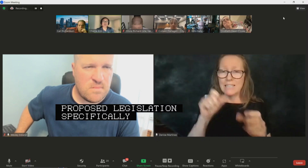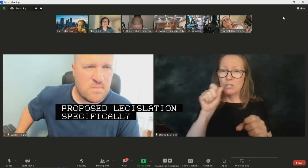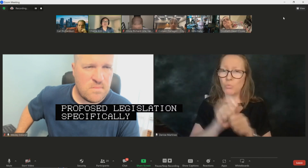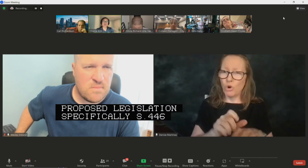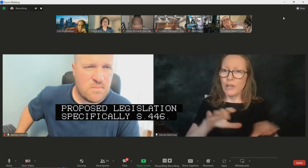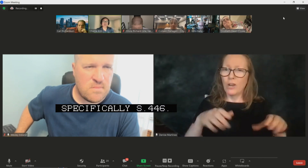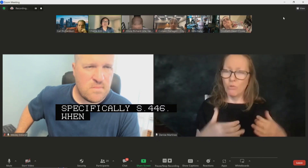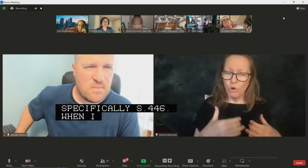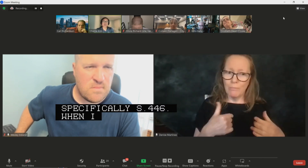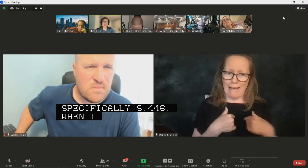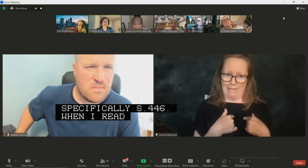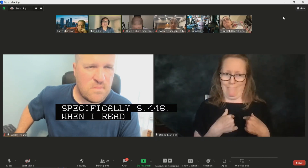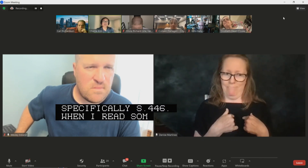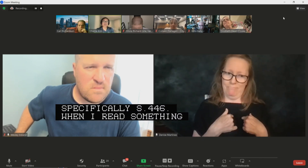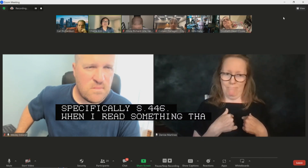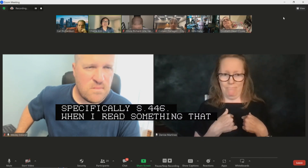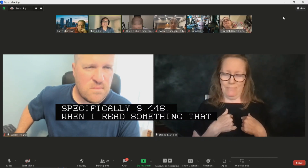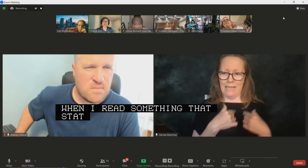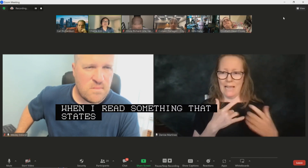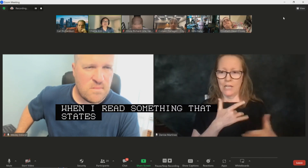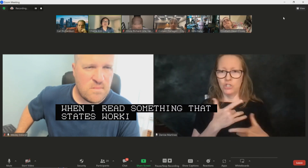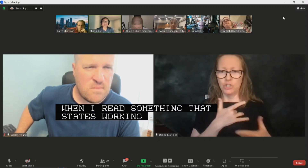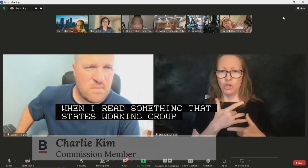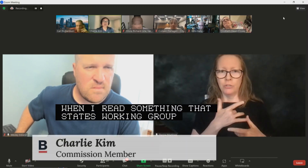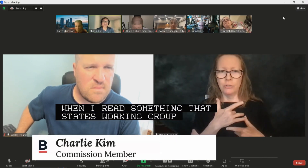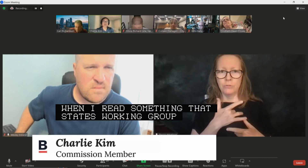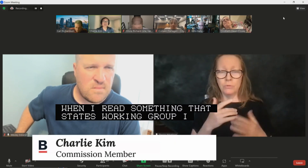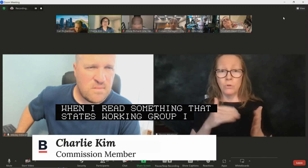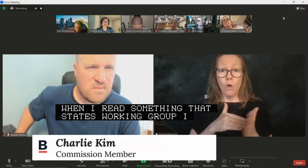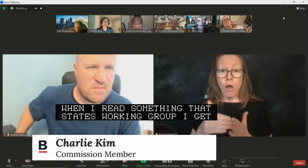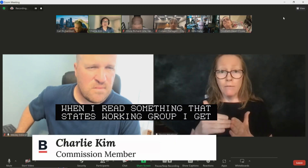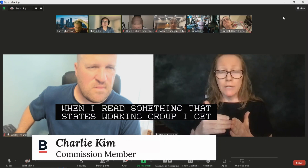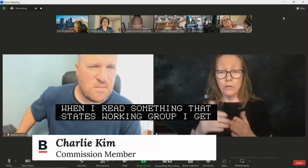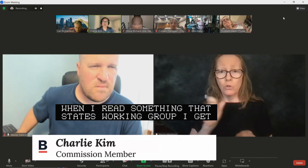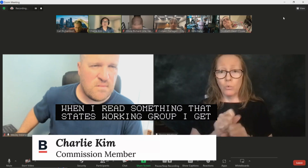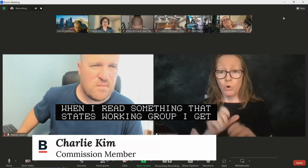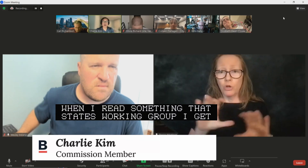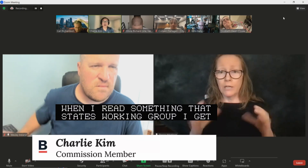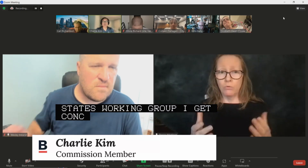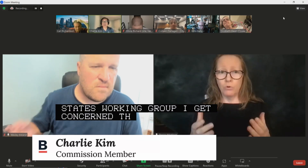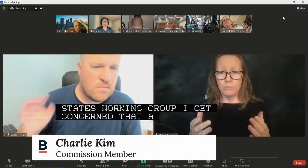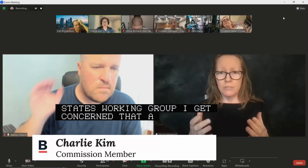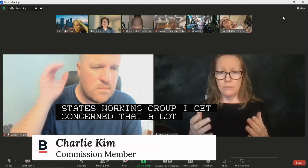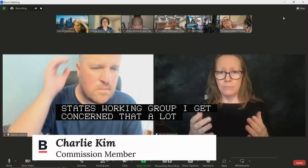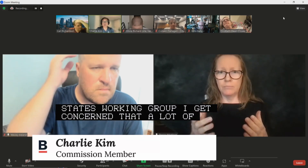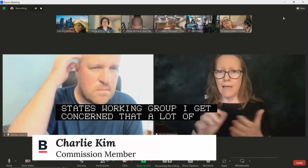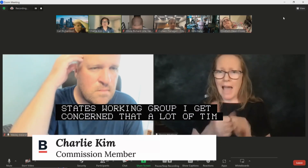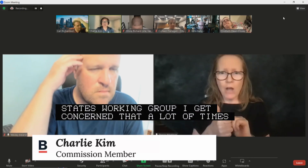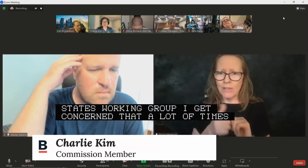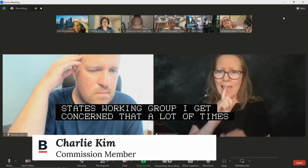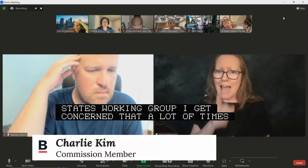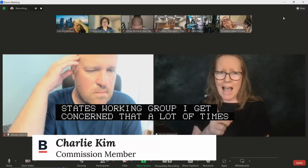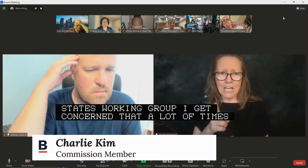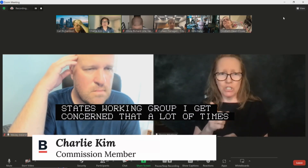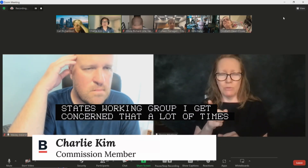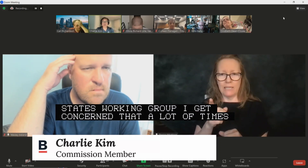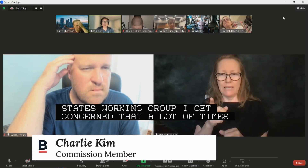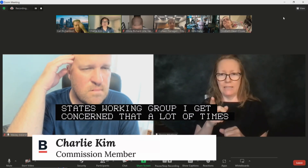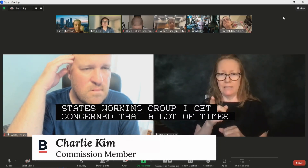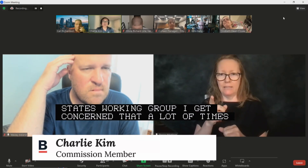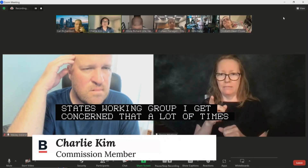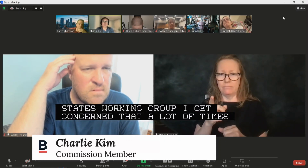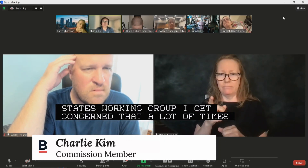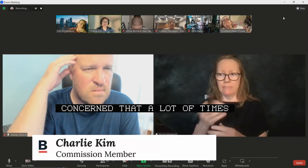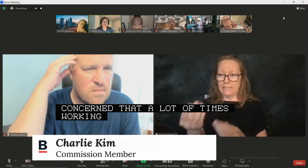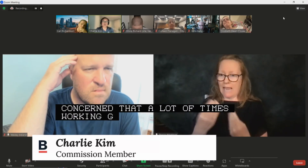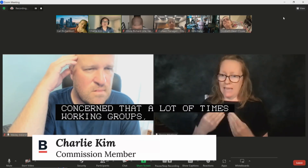get concerned that, because a lot of times the working groups, how do they actually take things into action and